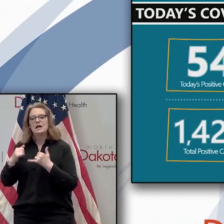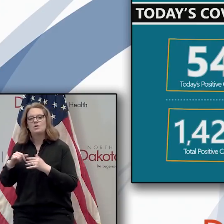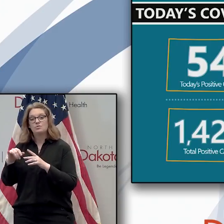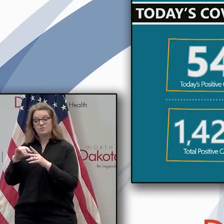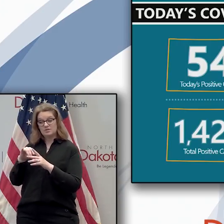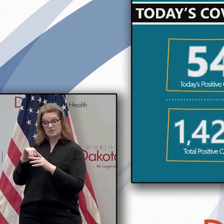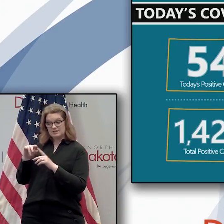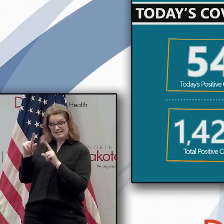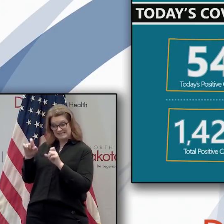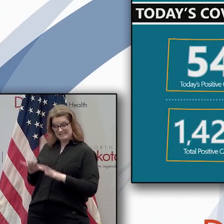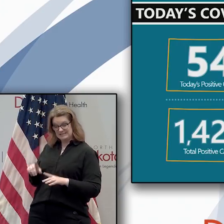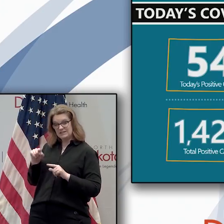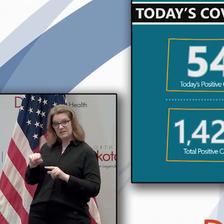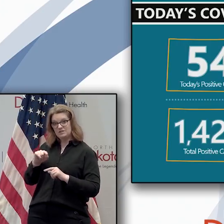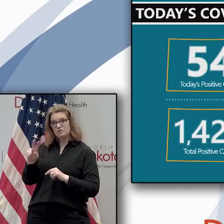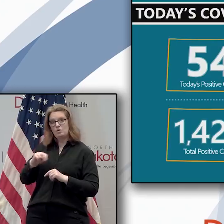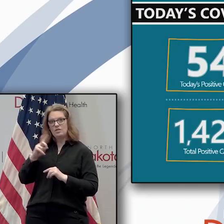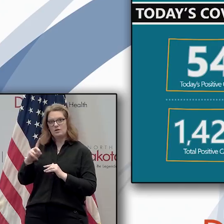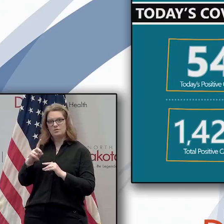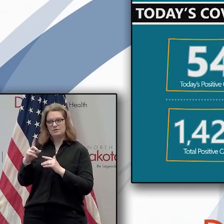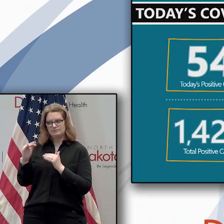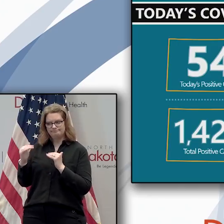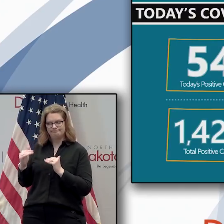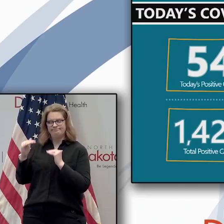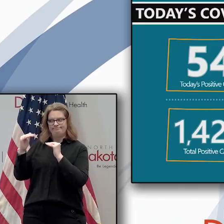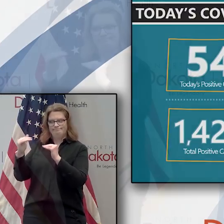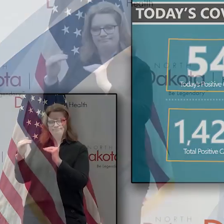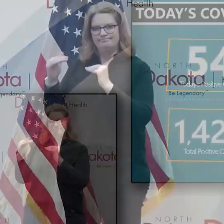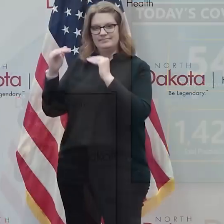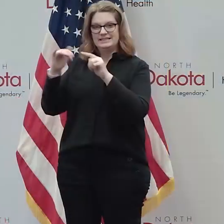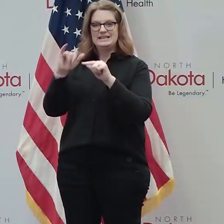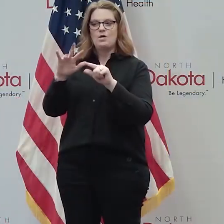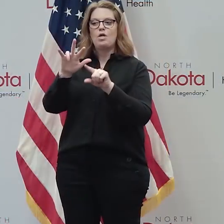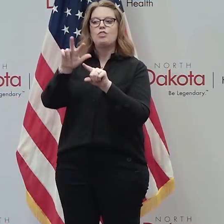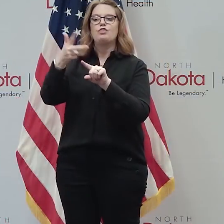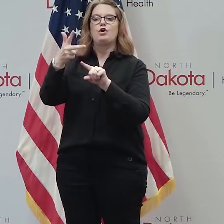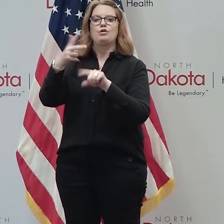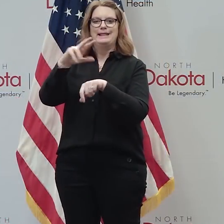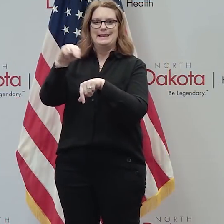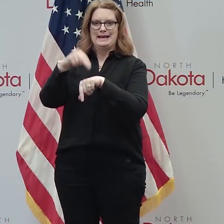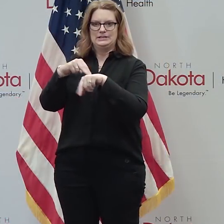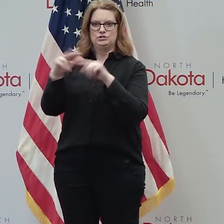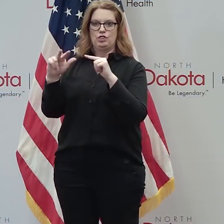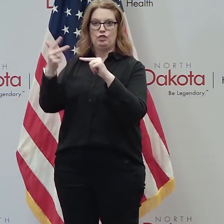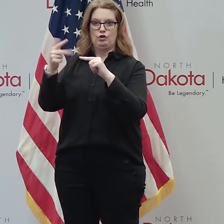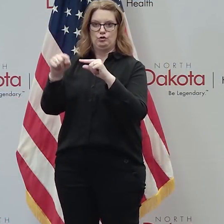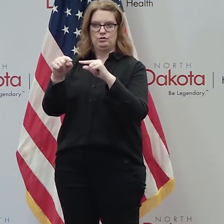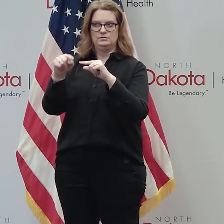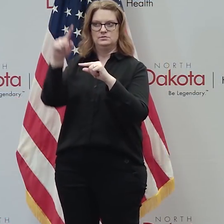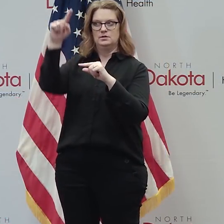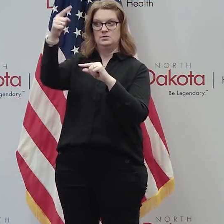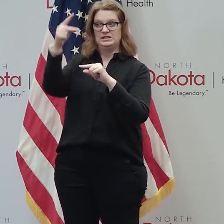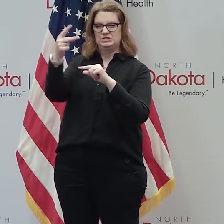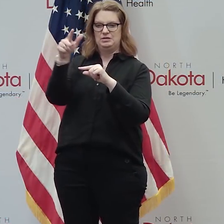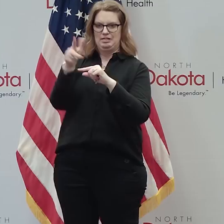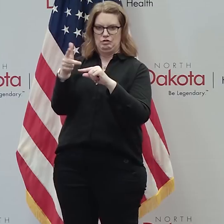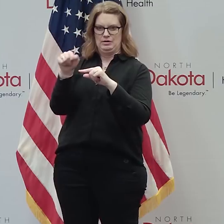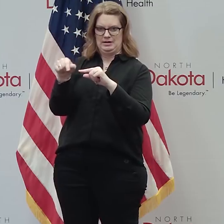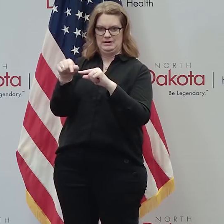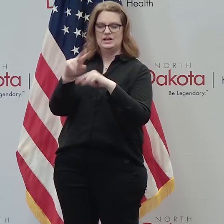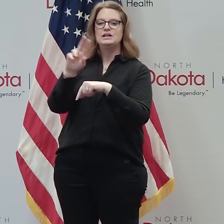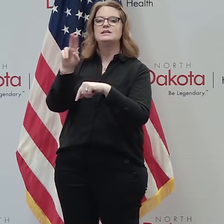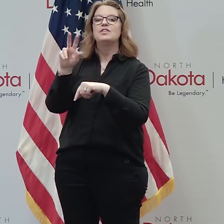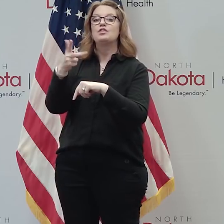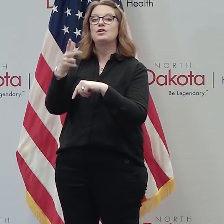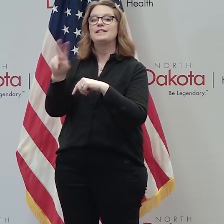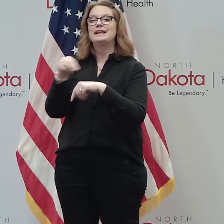again, North Dakota continues to climb, rising to the 3rd in the nation in per capita testing,